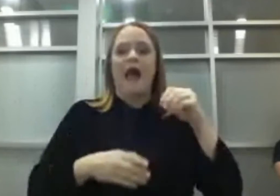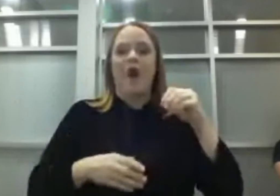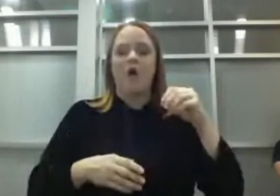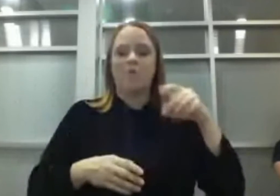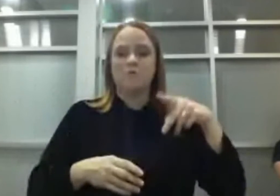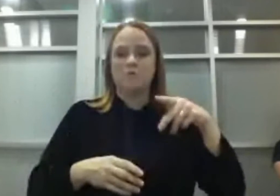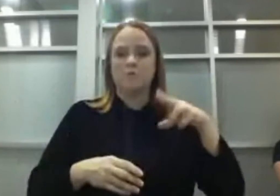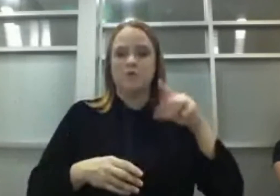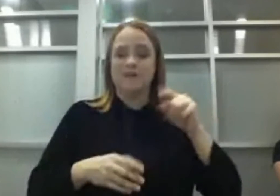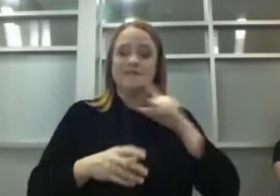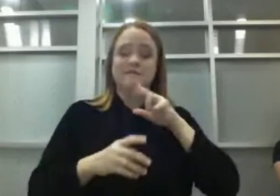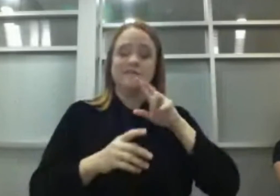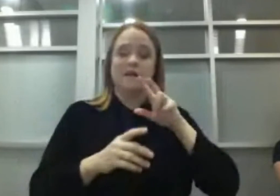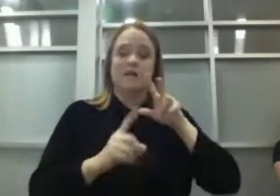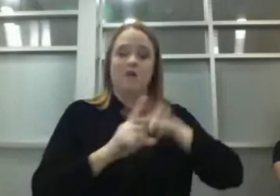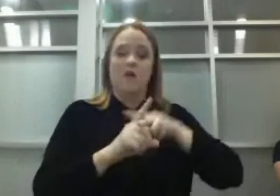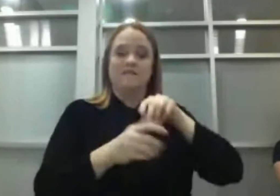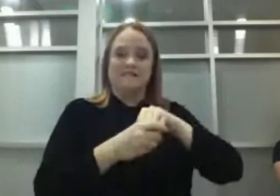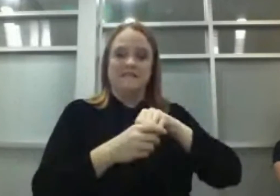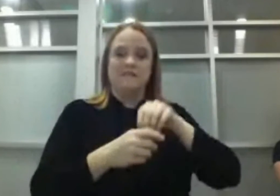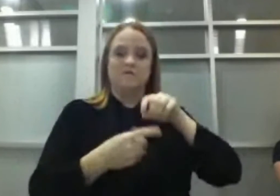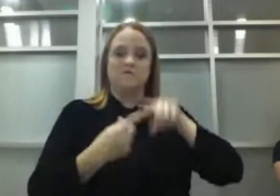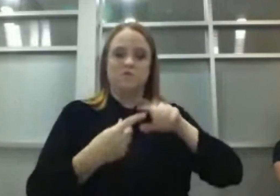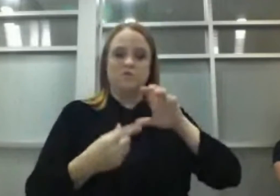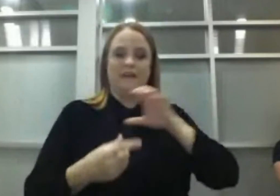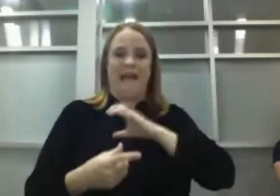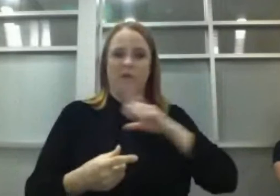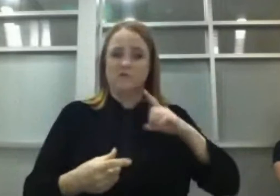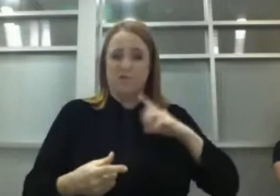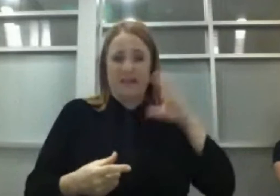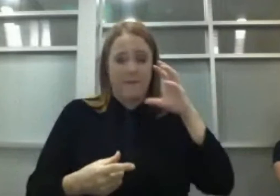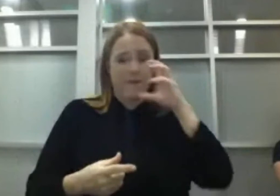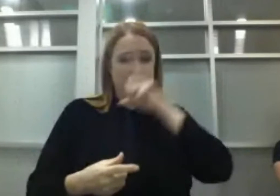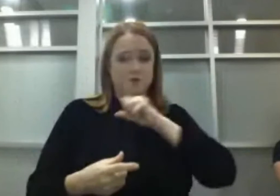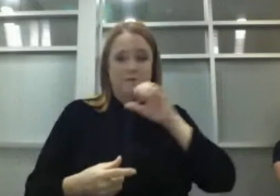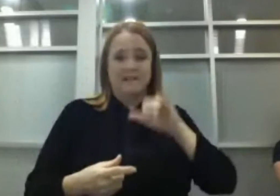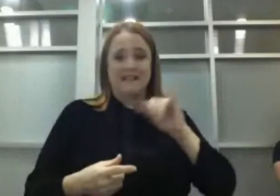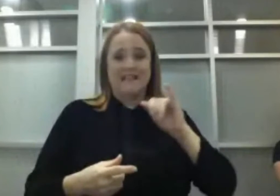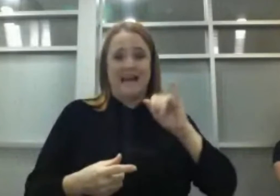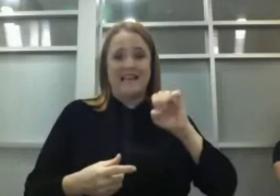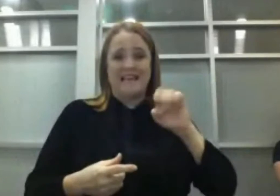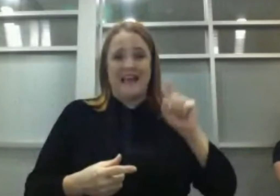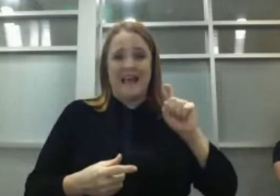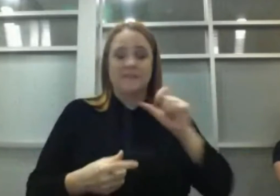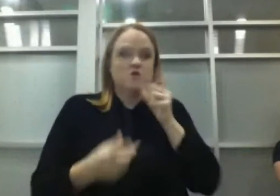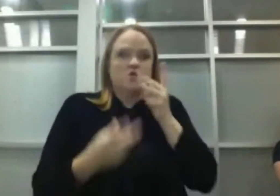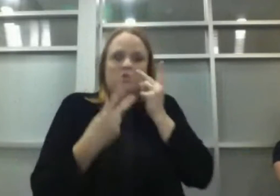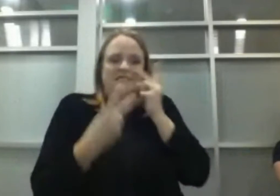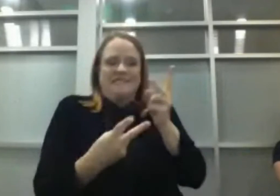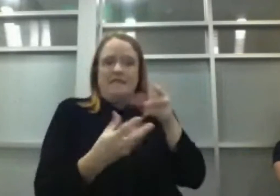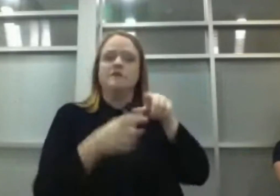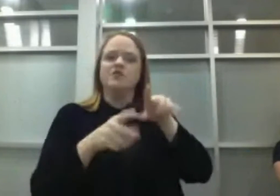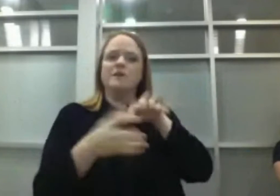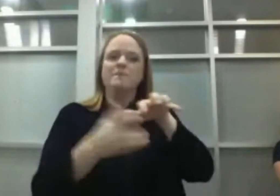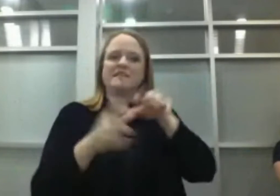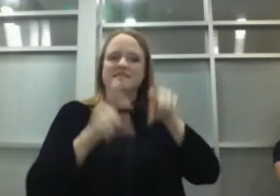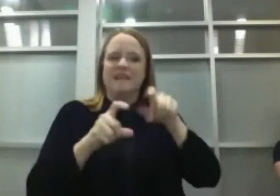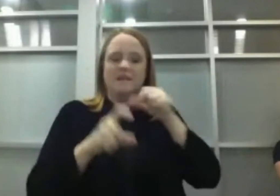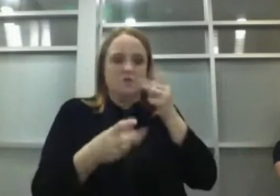means IEX. Yeah. So when you're testing with mixed tests, you don't see that output. But it's happening all the time in the background, I guess.